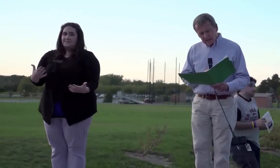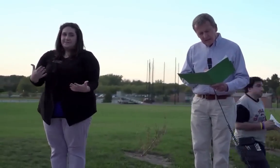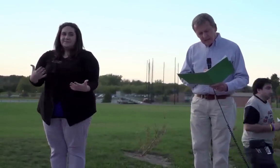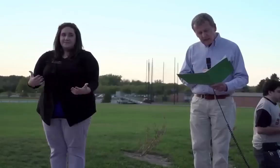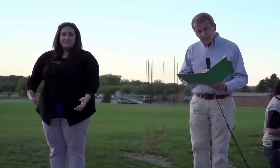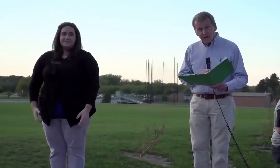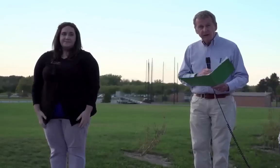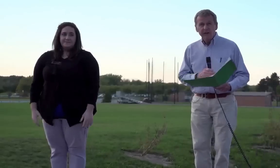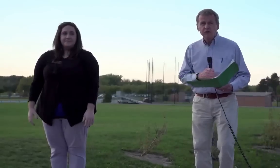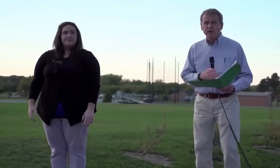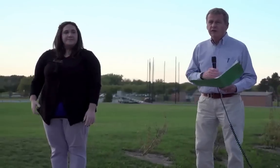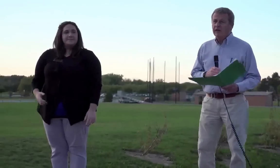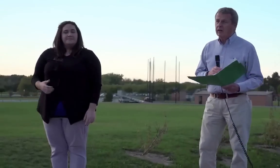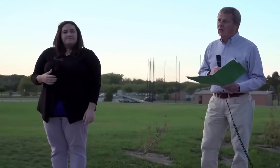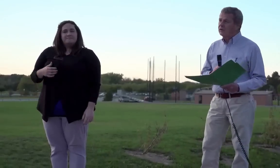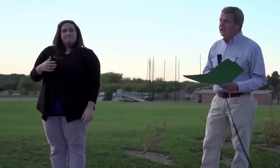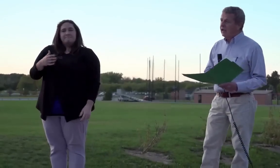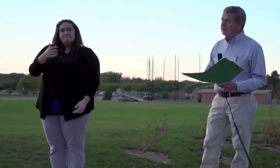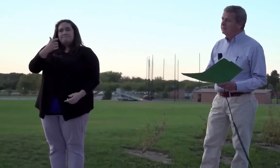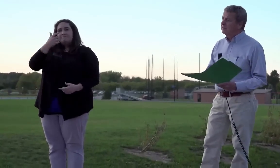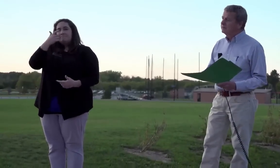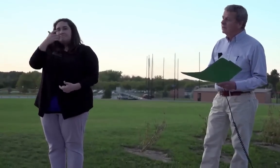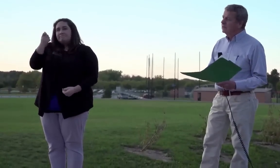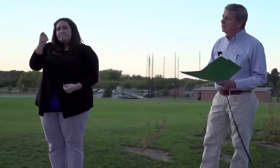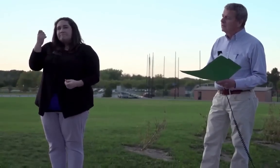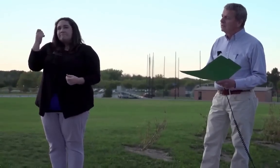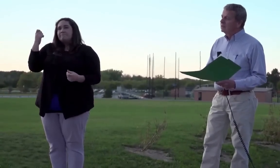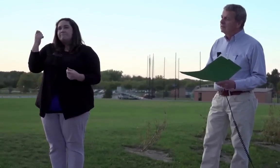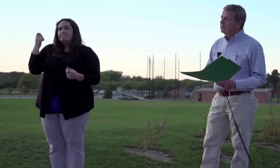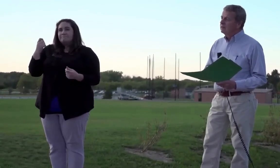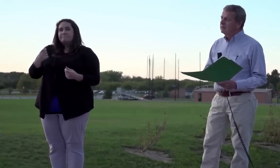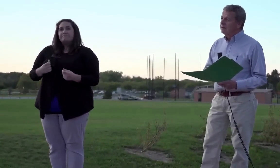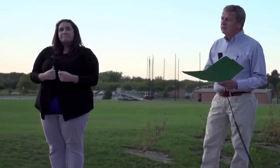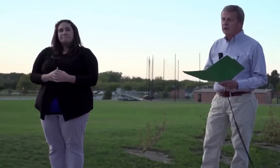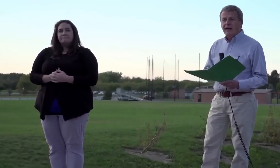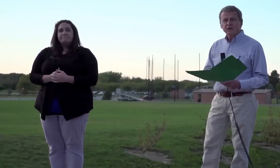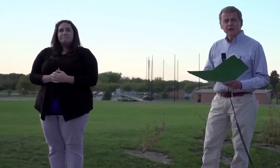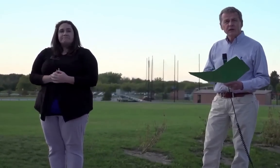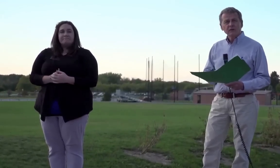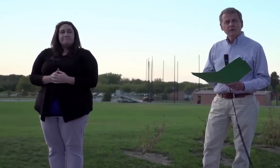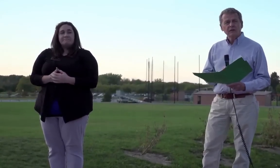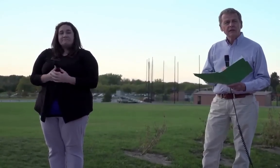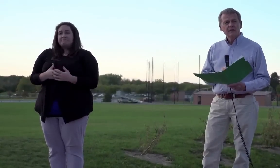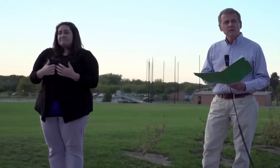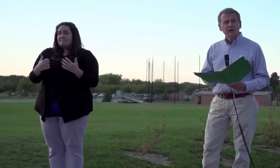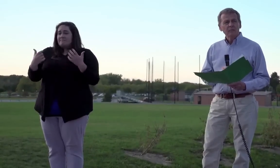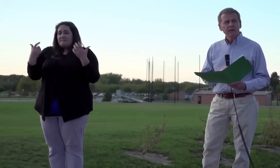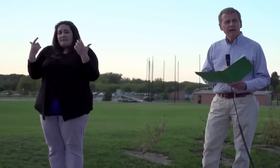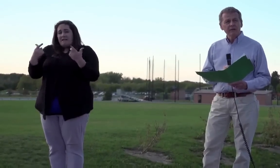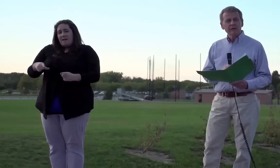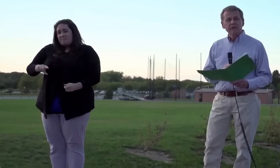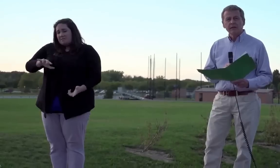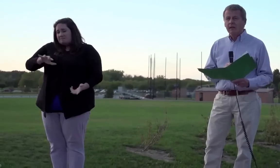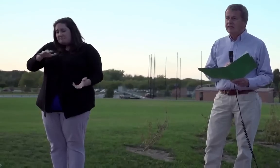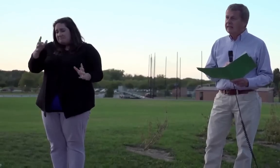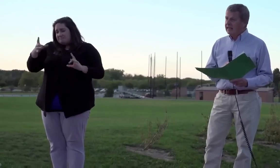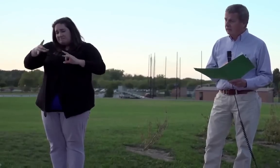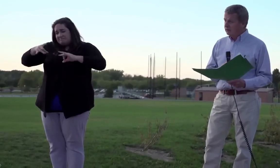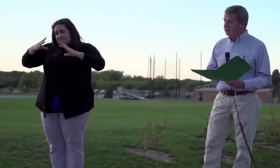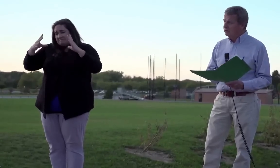I found it interesting, and always have, that in tragedies, we come together and light